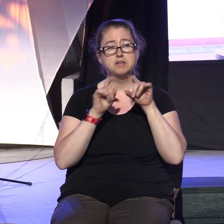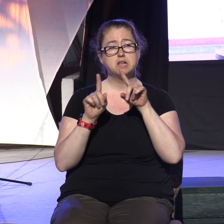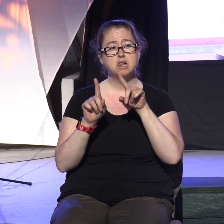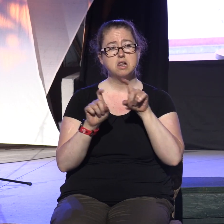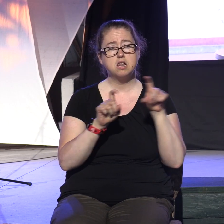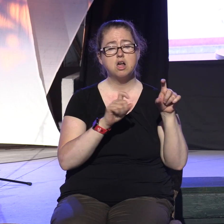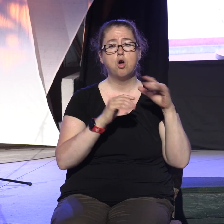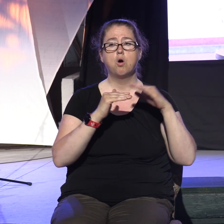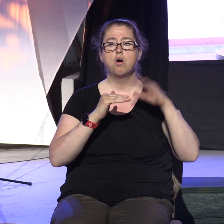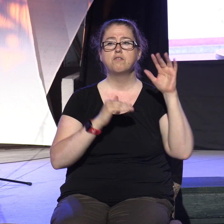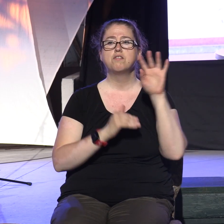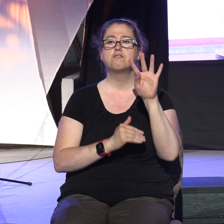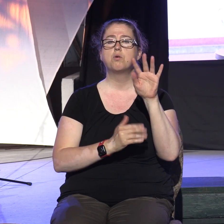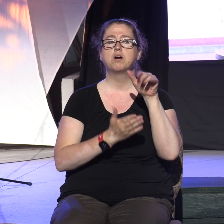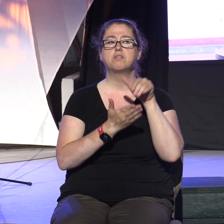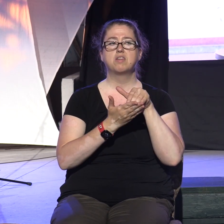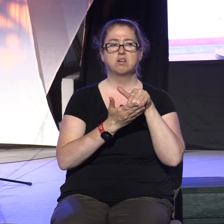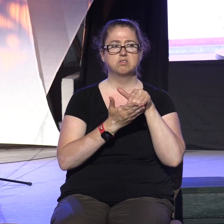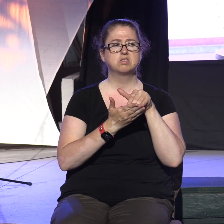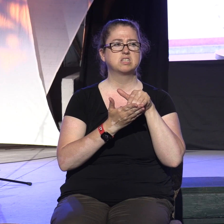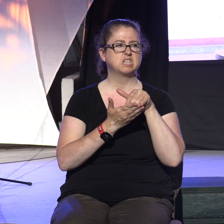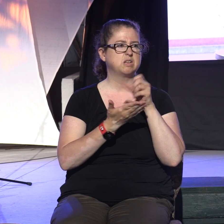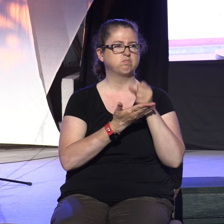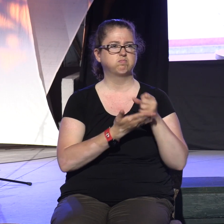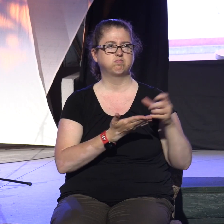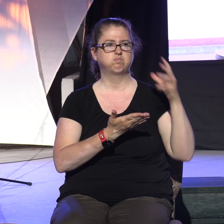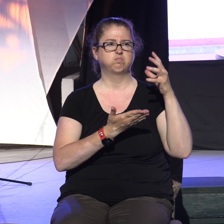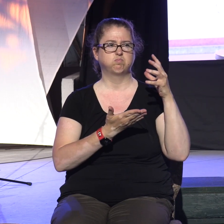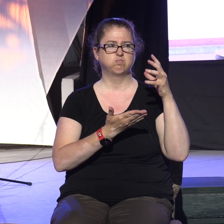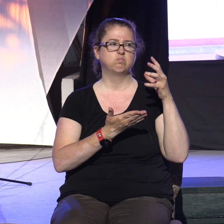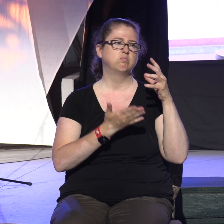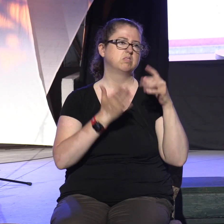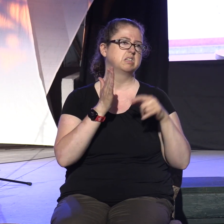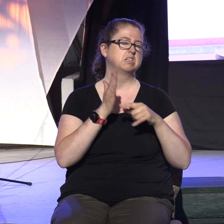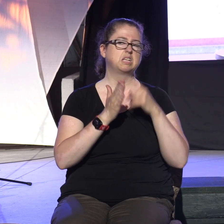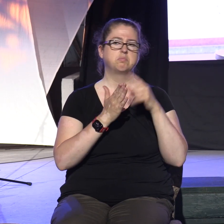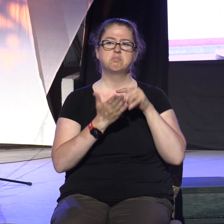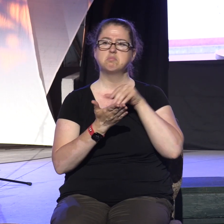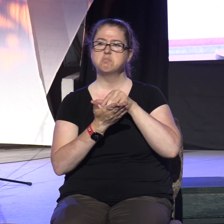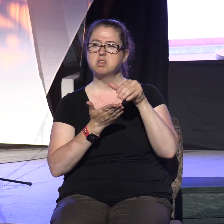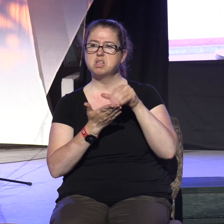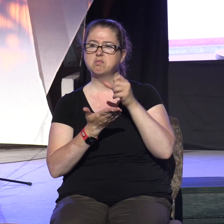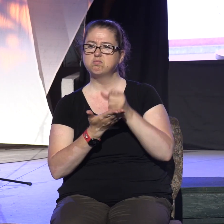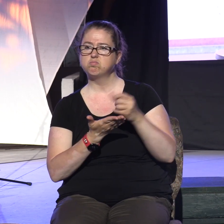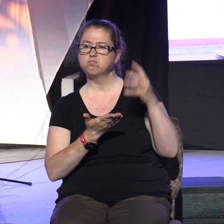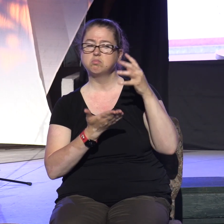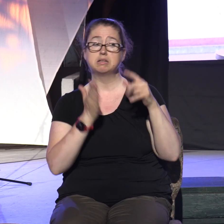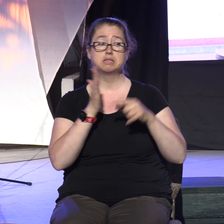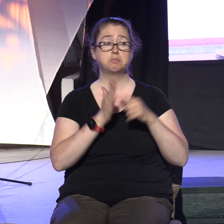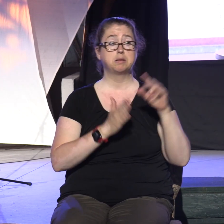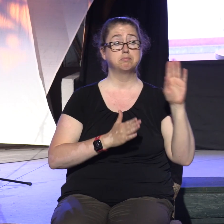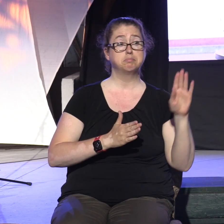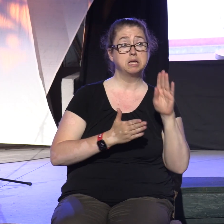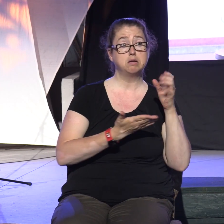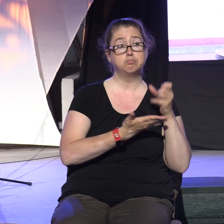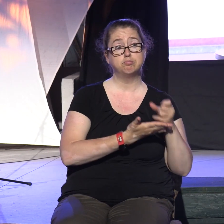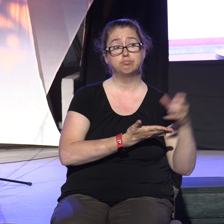And they asked them a number of questions around the subject of happiness. Are you happy? Can you